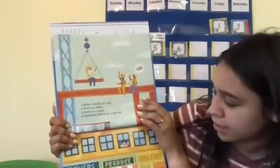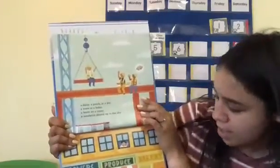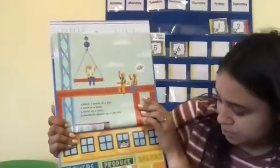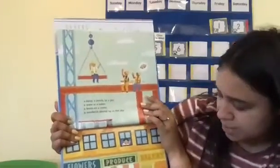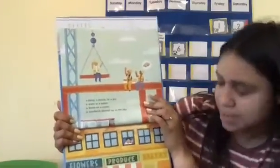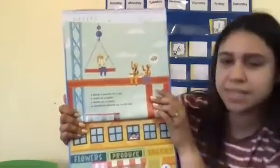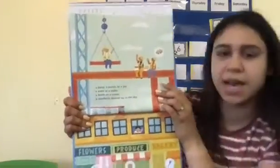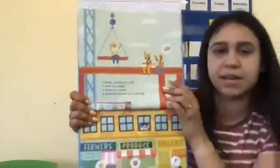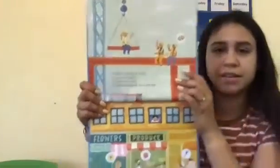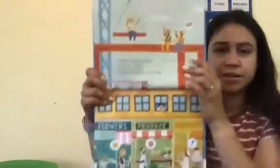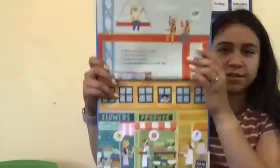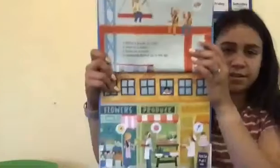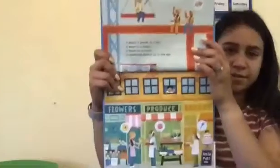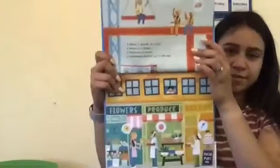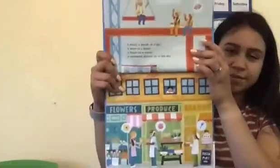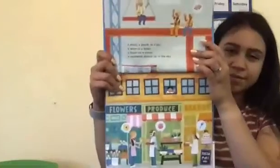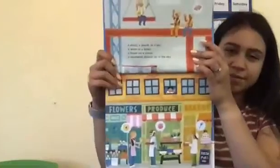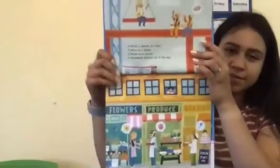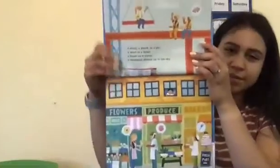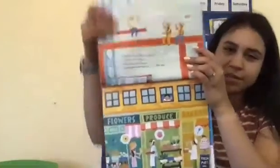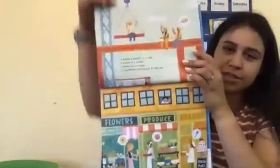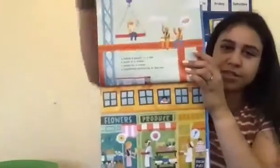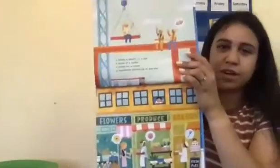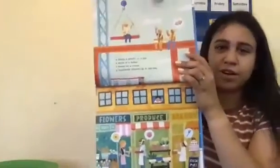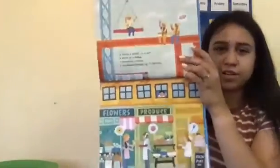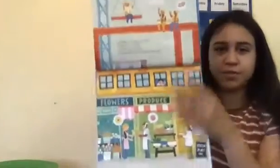in the sky. So it's kind of hard to zoom in on, but